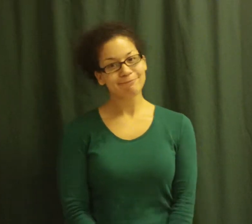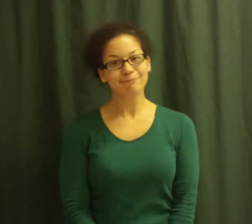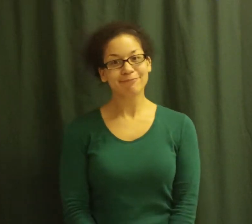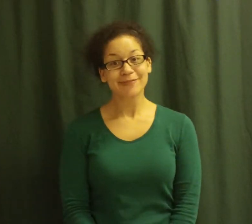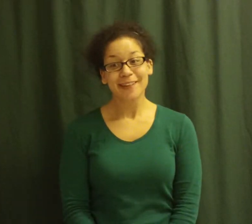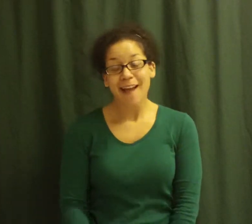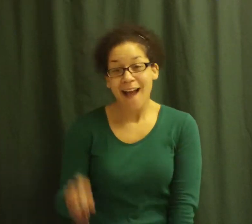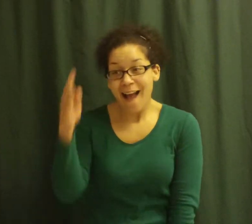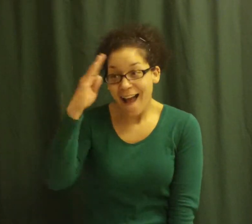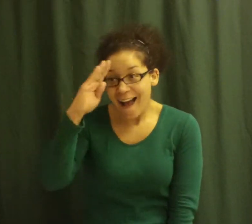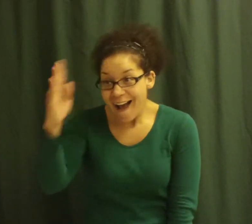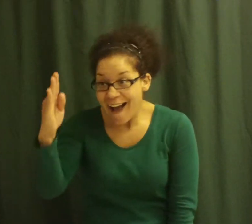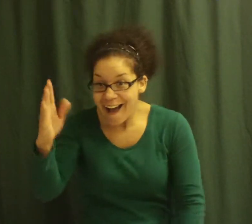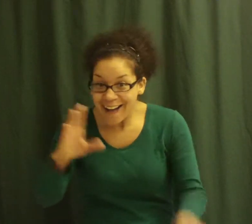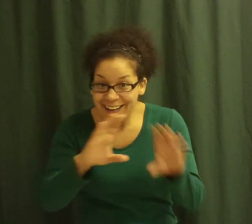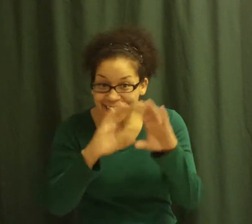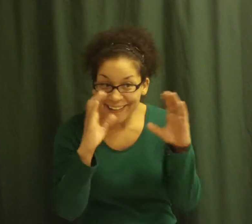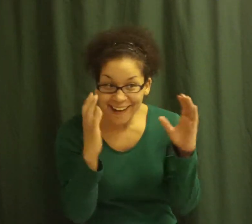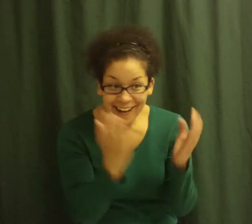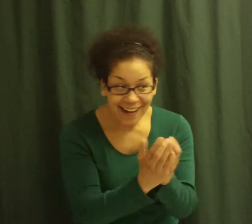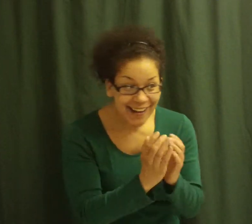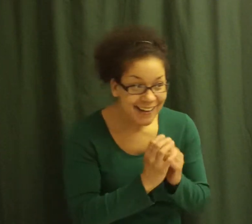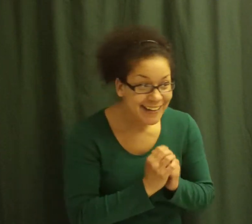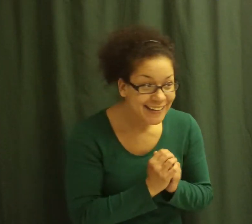Hello, class. How is everyone today?